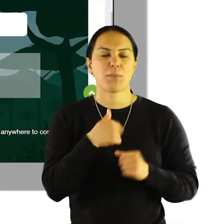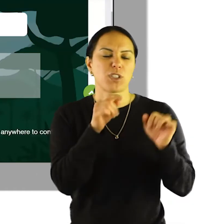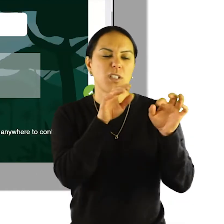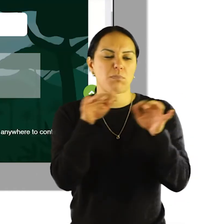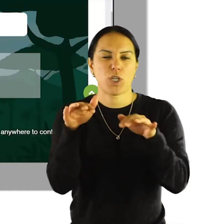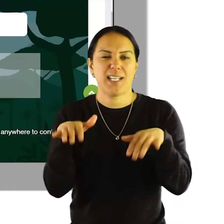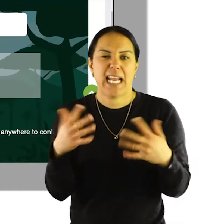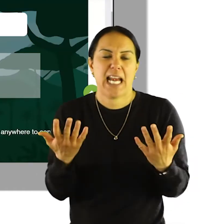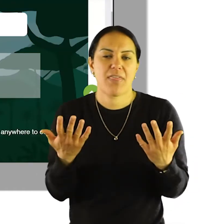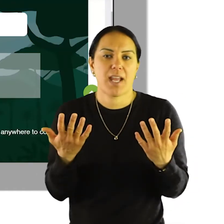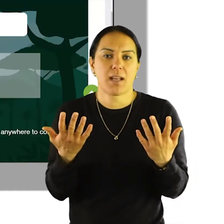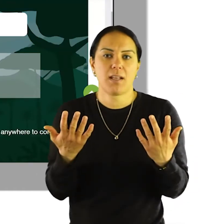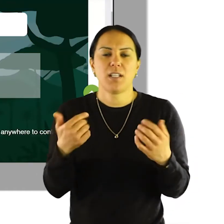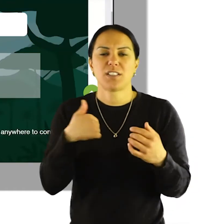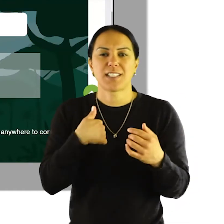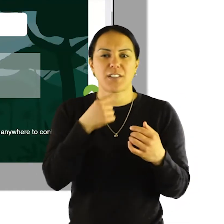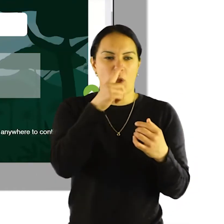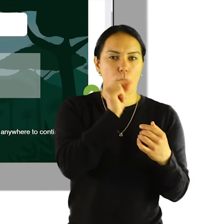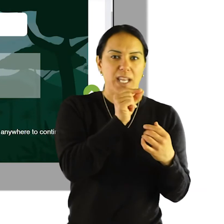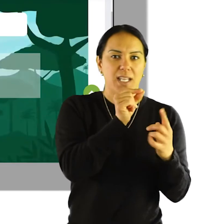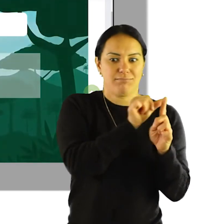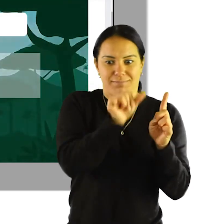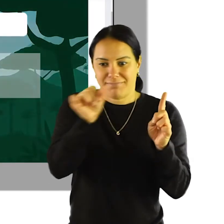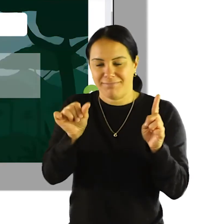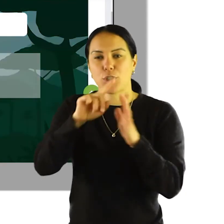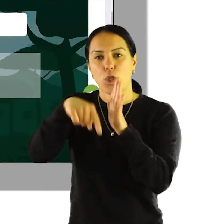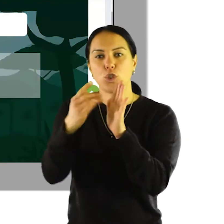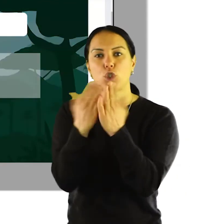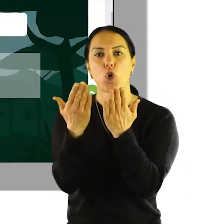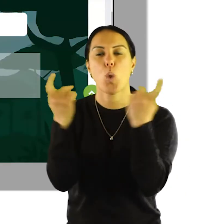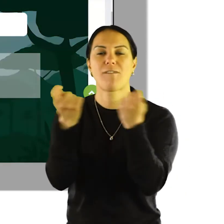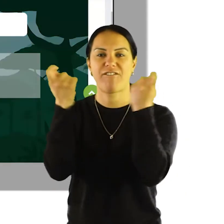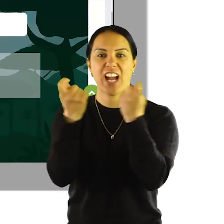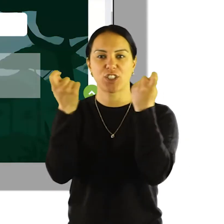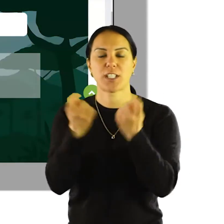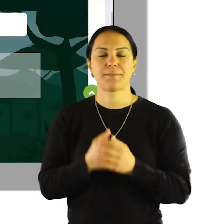I'm just going to put in anything right now just so that we can get to the journal function.